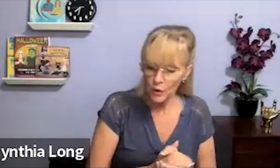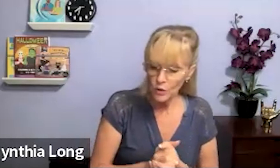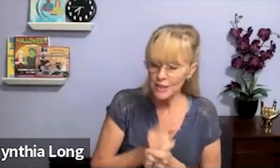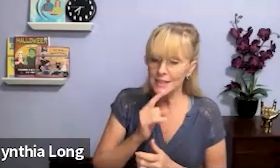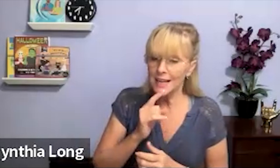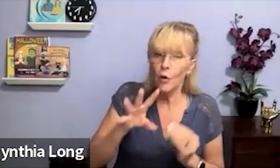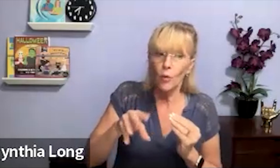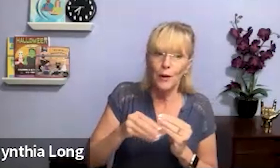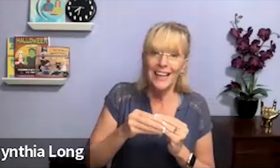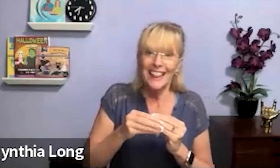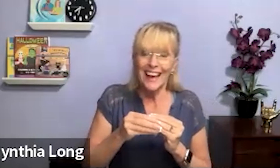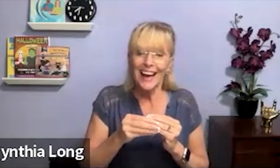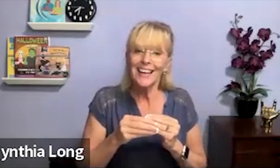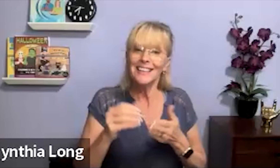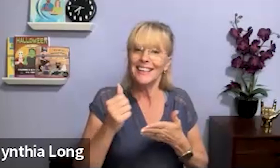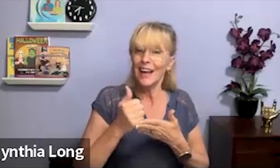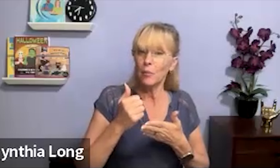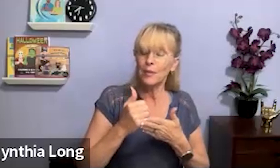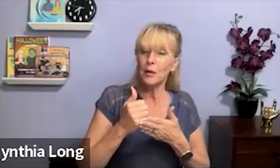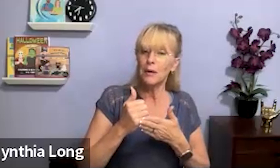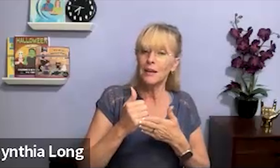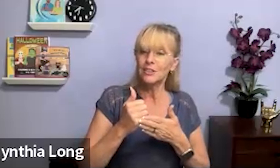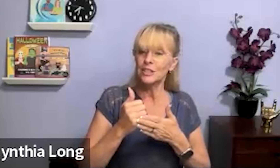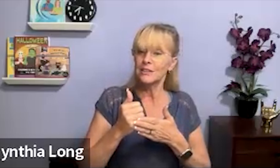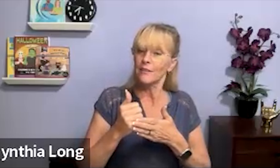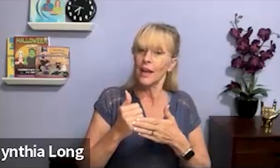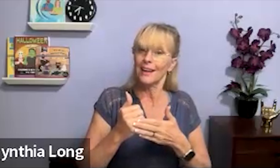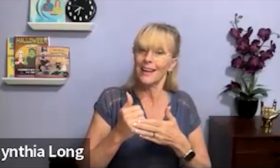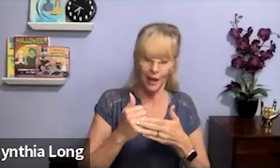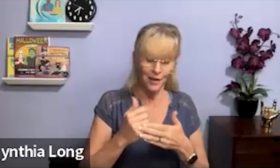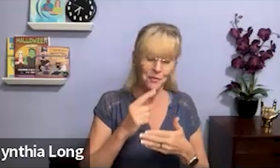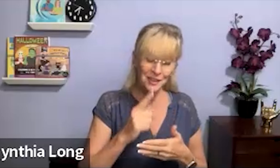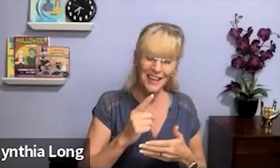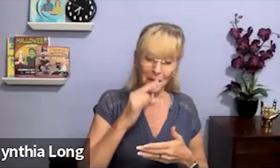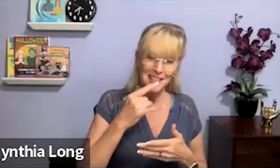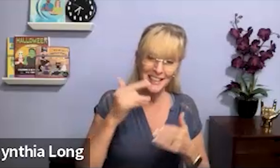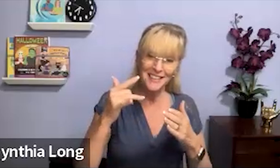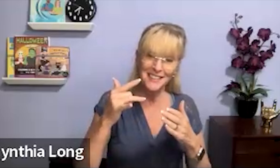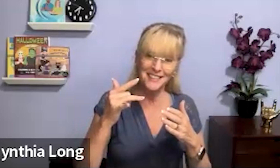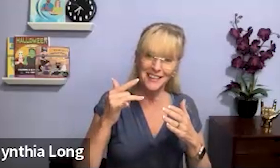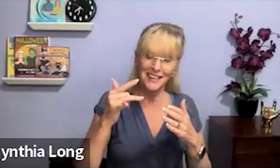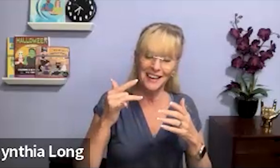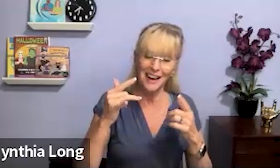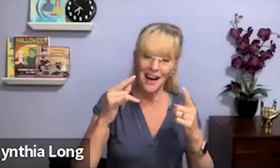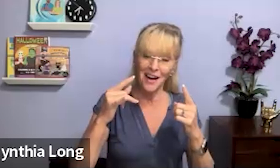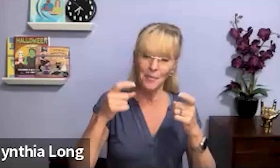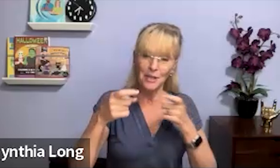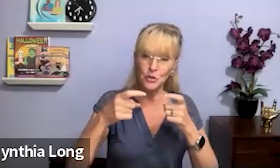So just incorporating that can help them it really helps kids control